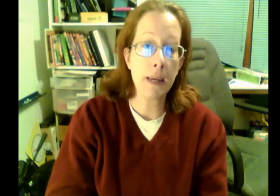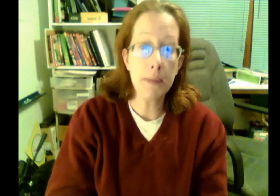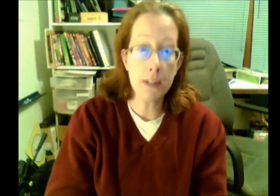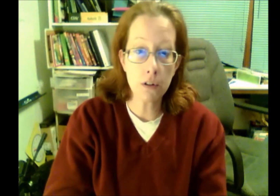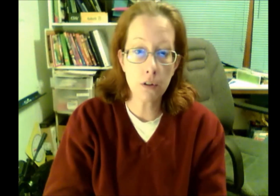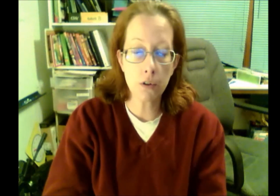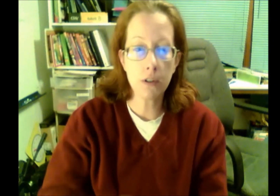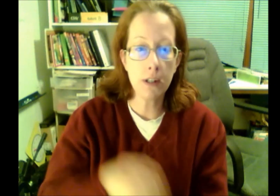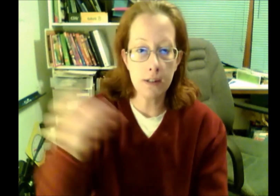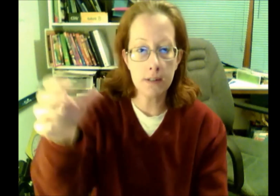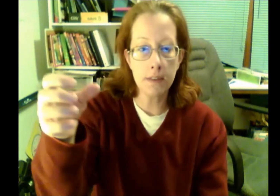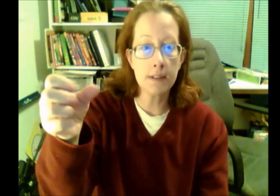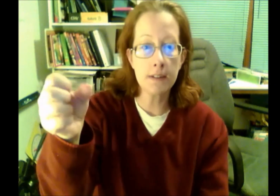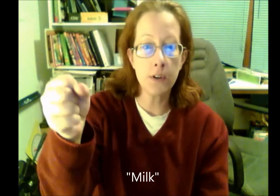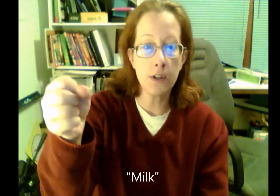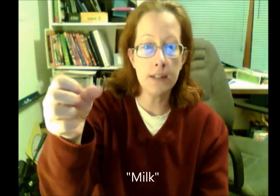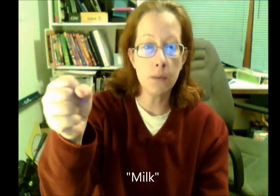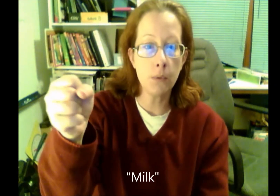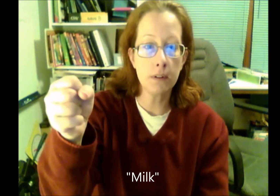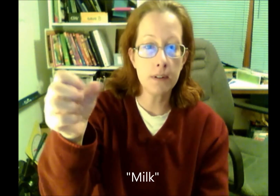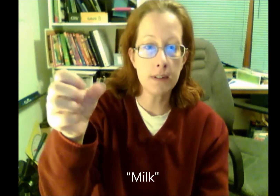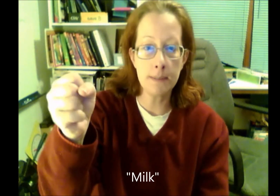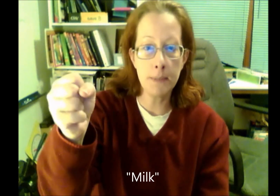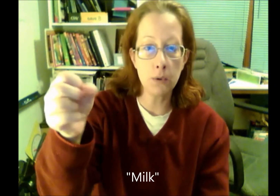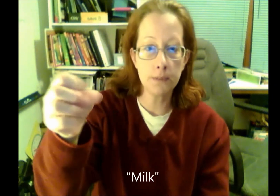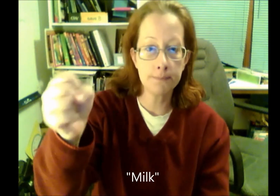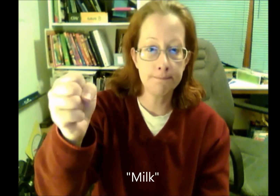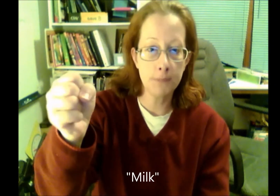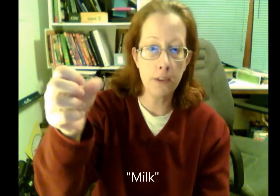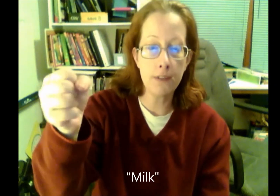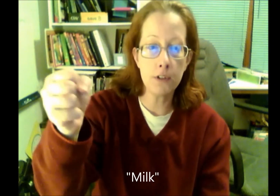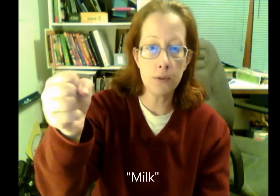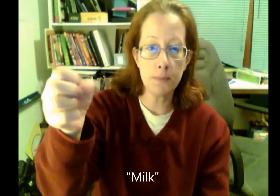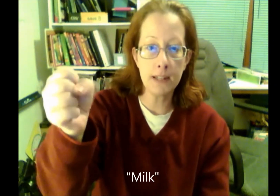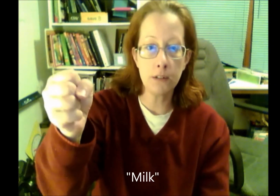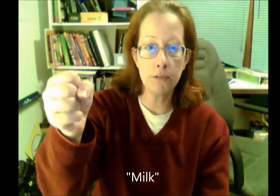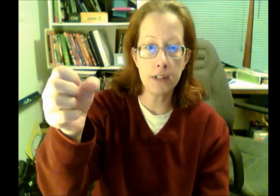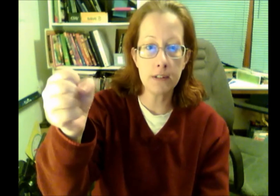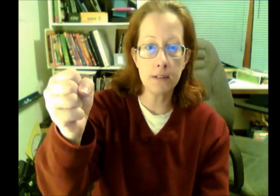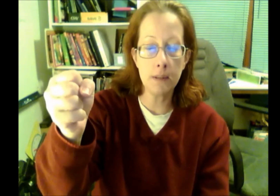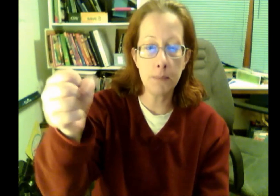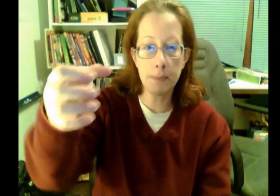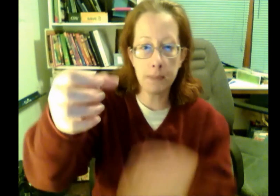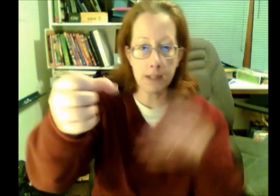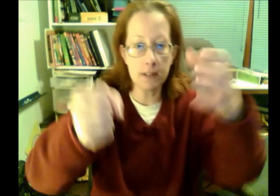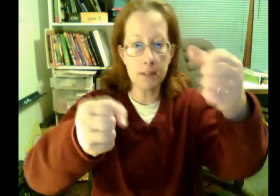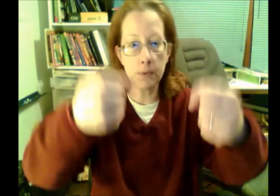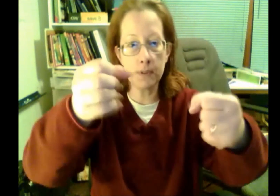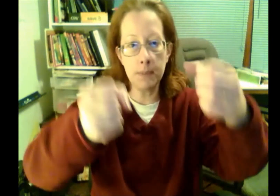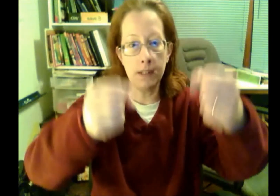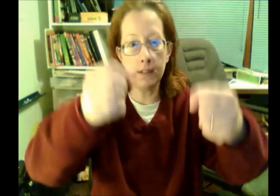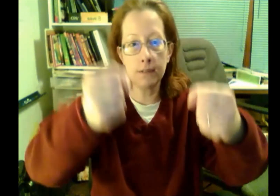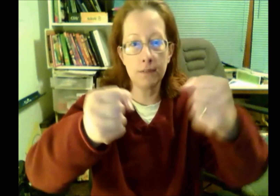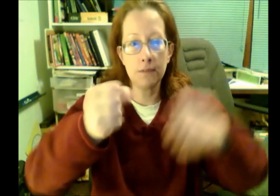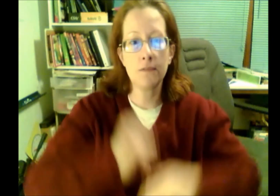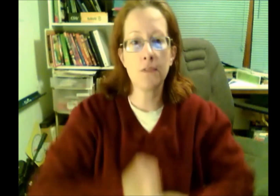to learn, this is a very easy one. This is milk. All they have to do is make a little fist and pump it, because it's supposed to be for